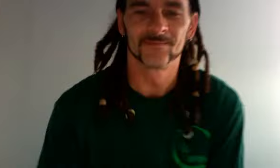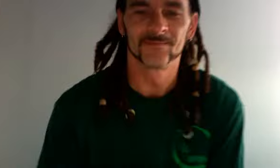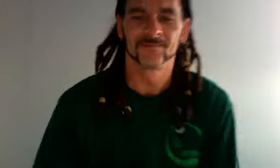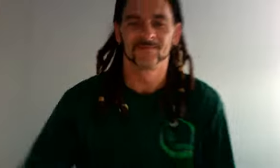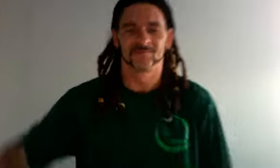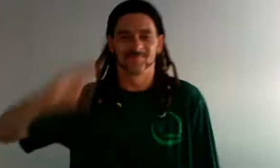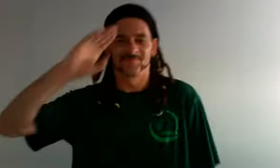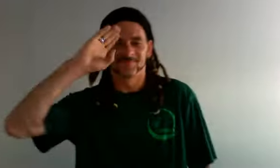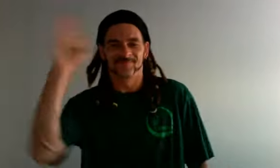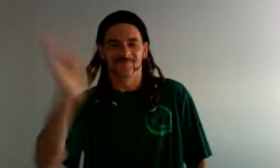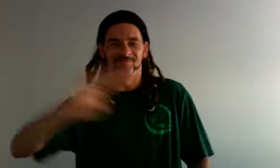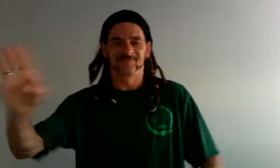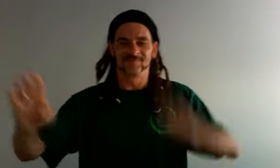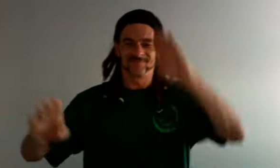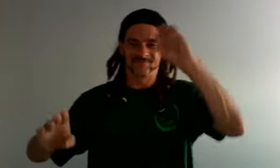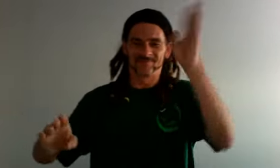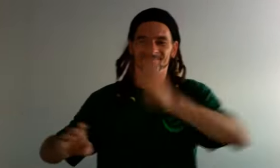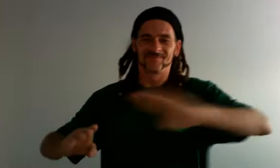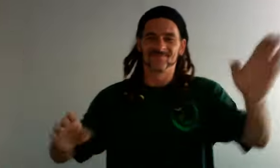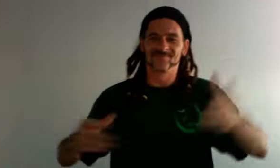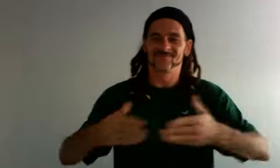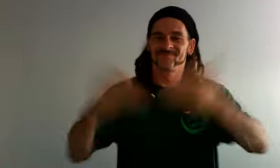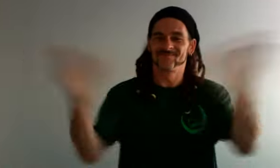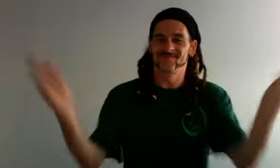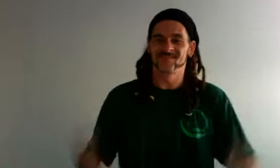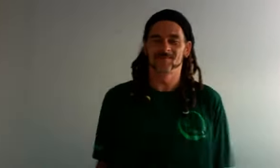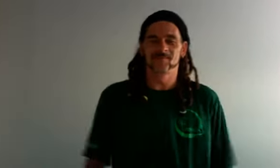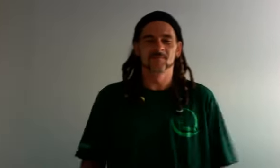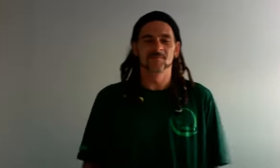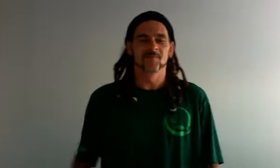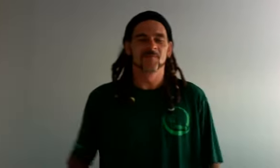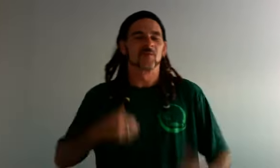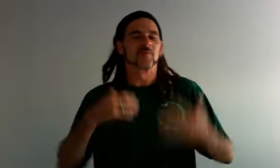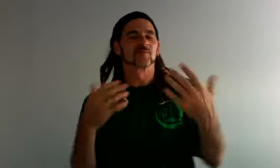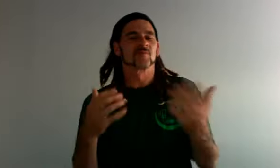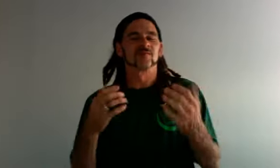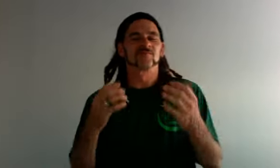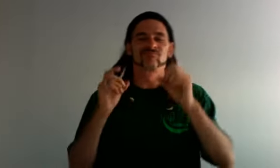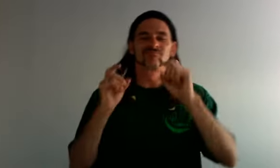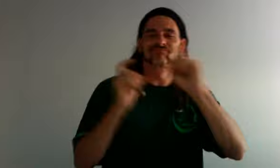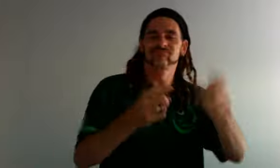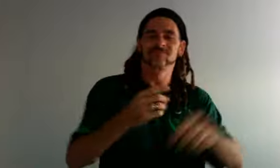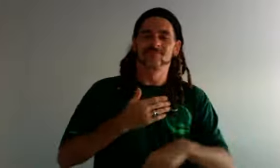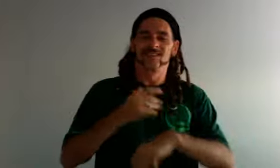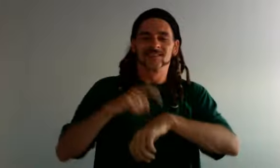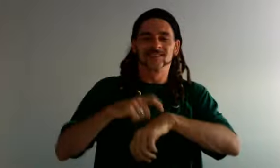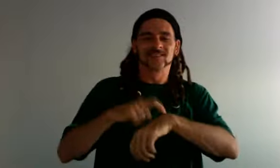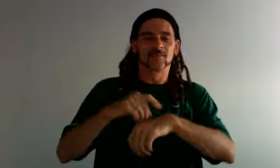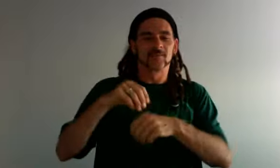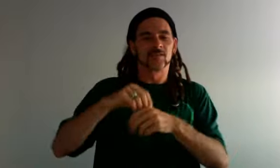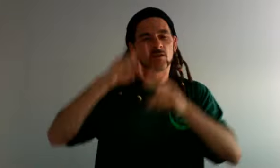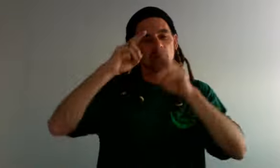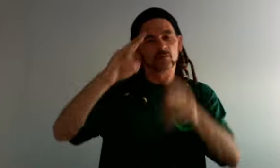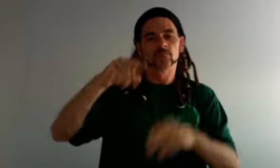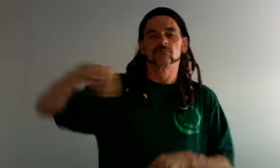Gaines went on to tell us that he was no longer the skinhead that participated in that or any other Haines Act. I was a